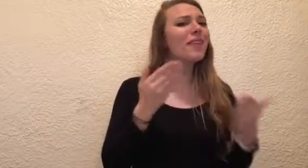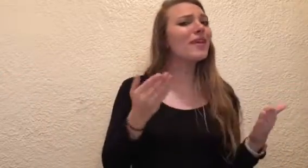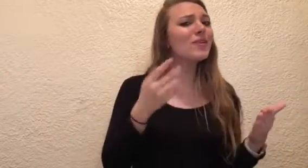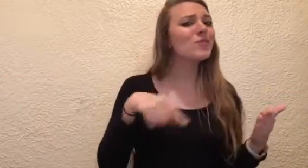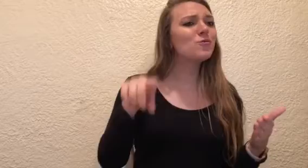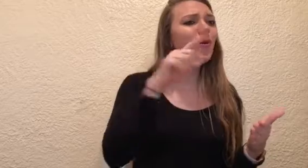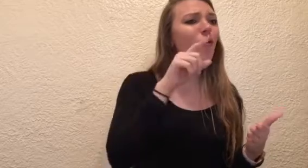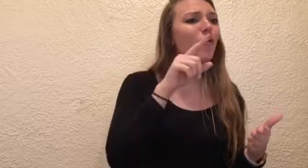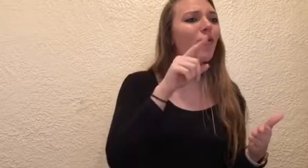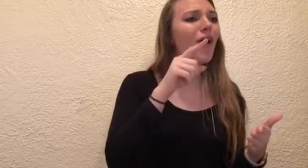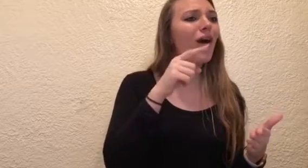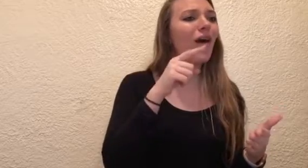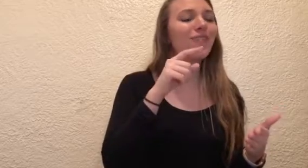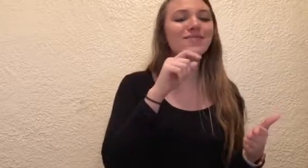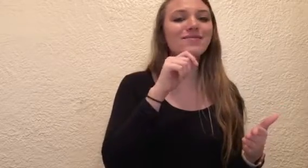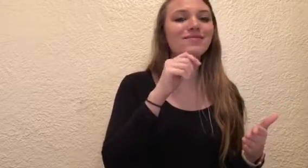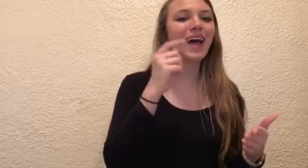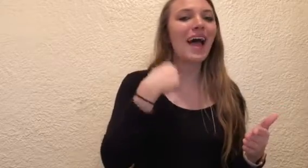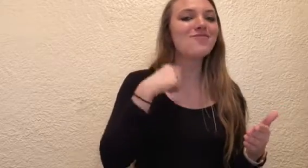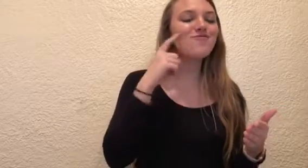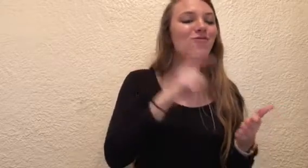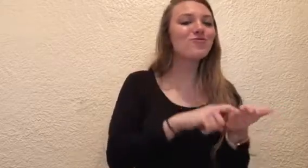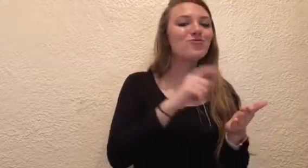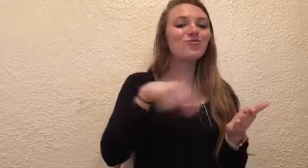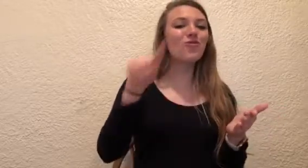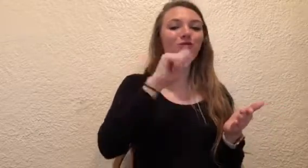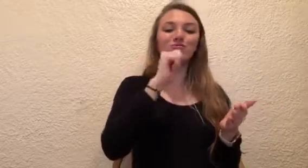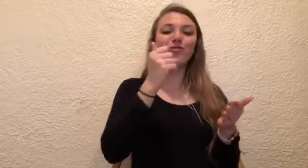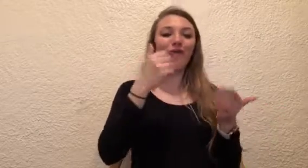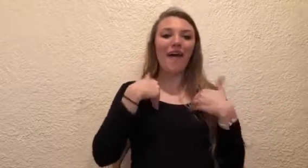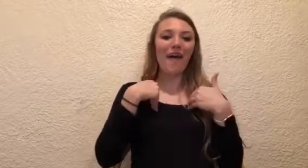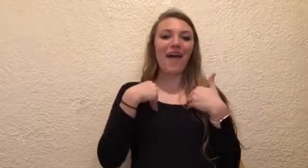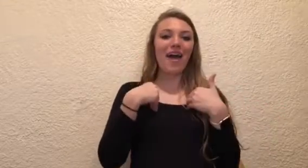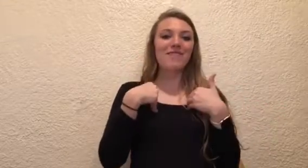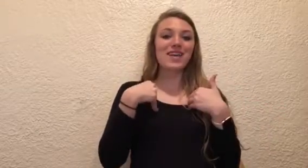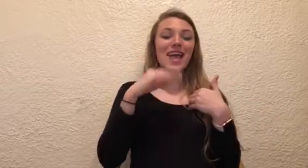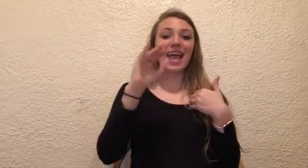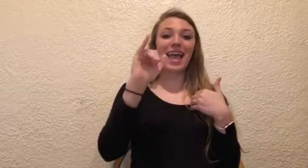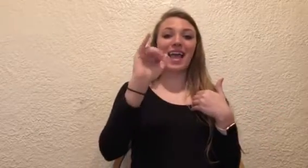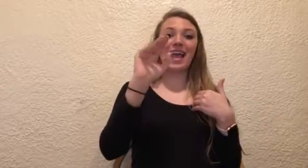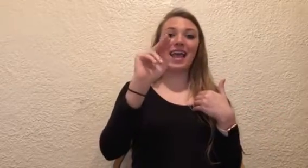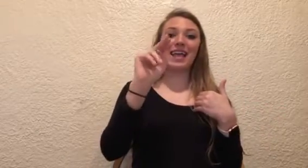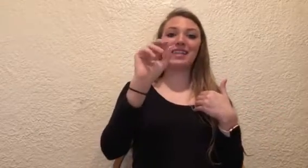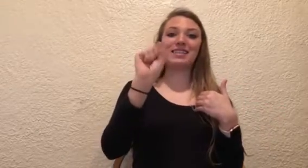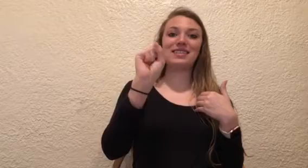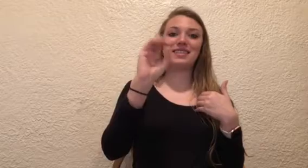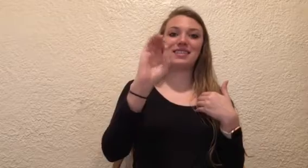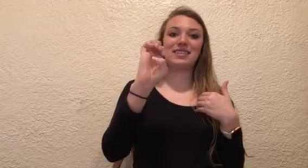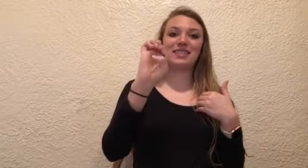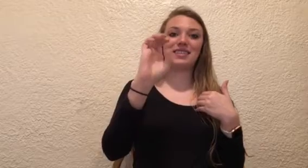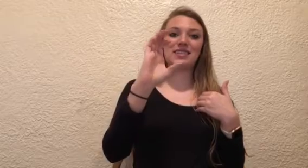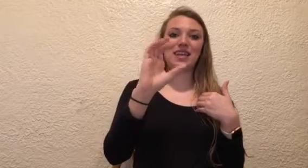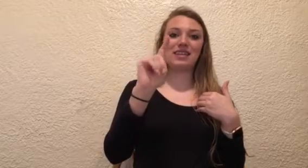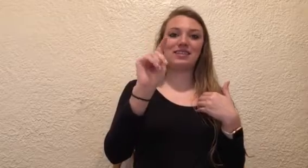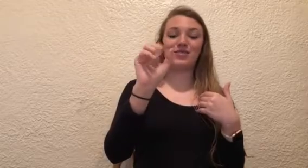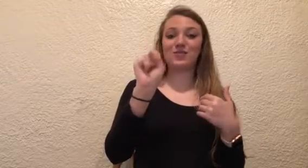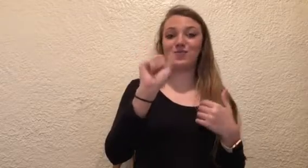not have. And insects have wings, okay? There are wings. Okay, good job, good job.